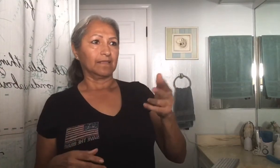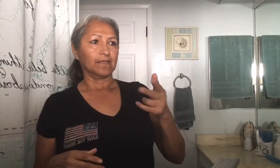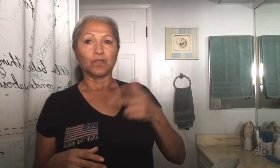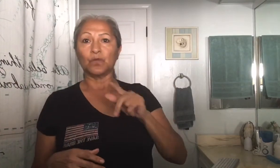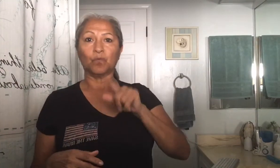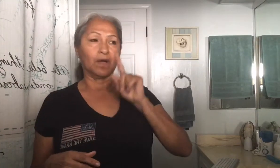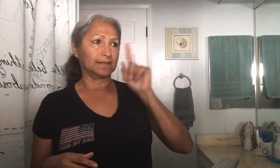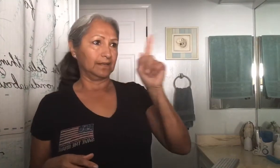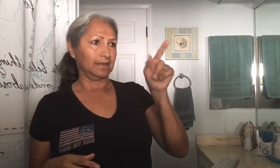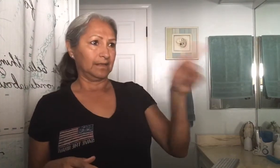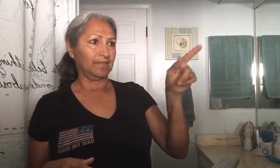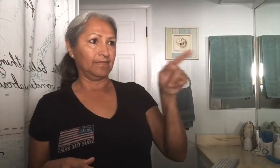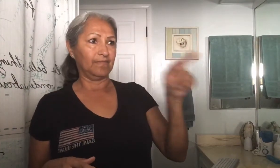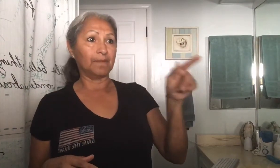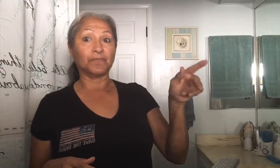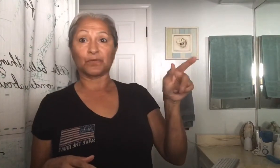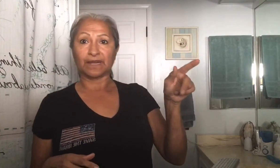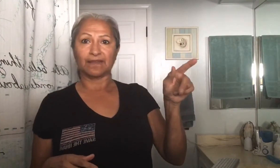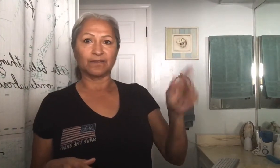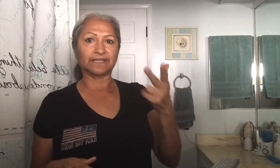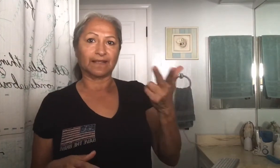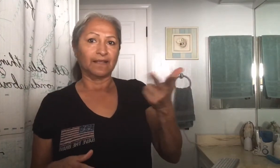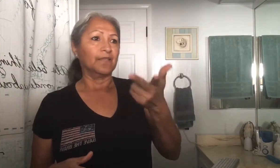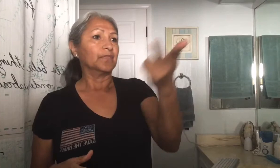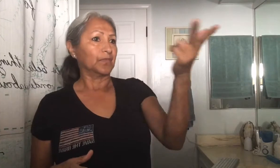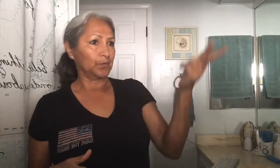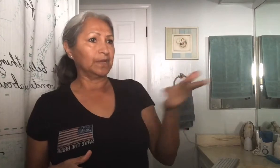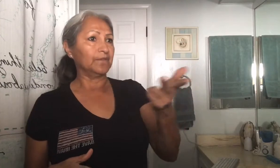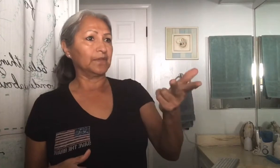you want them 3, you say the 3 of you